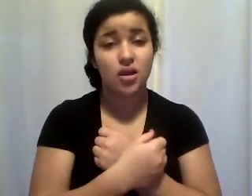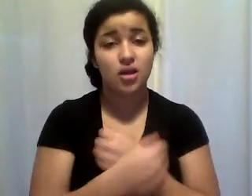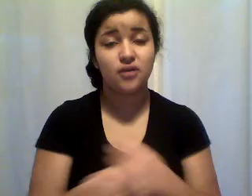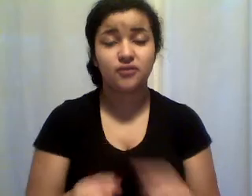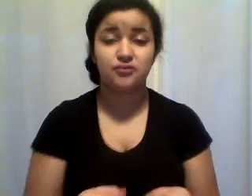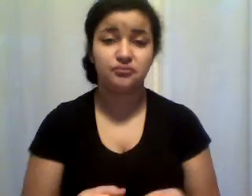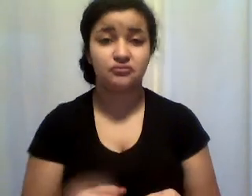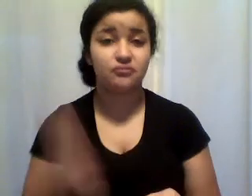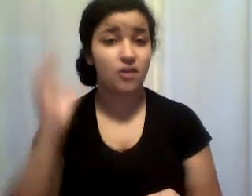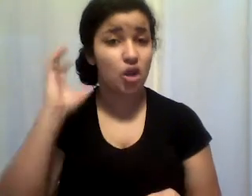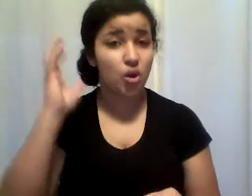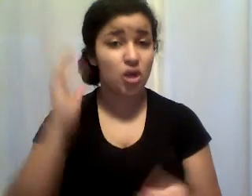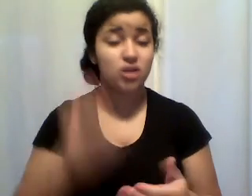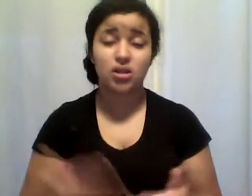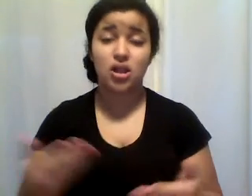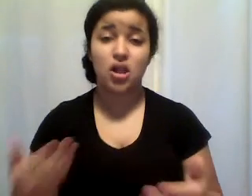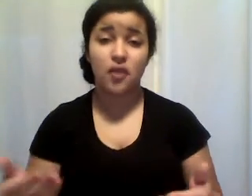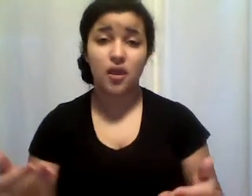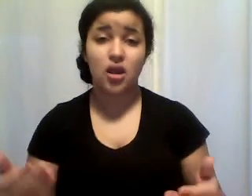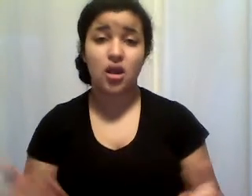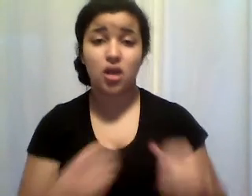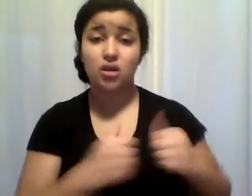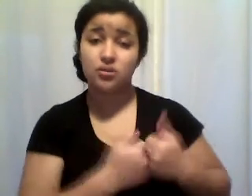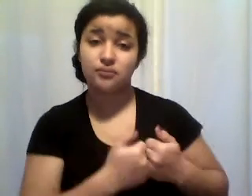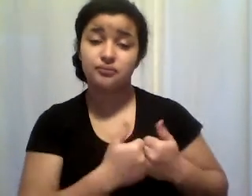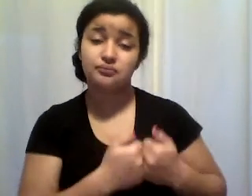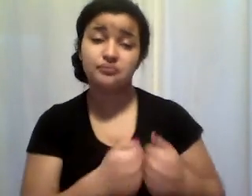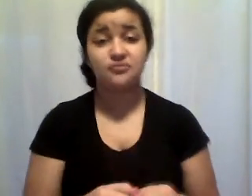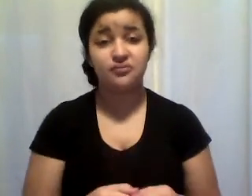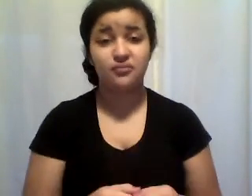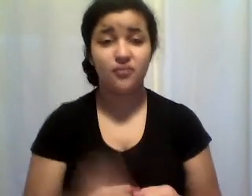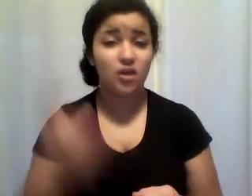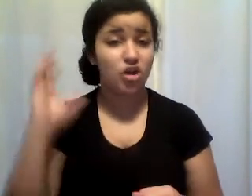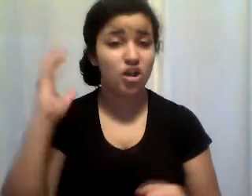love